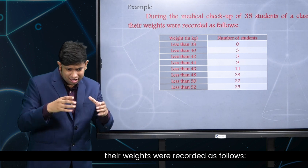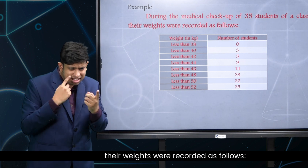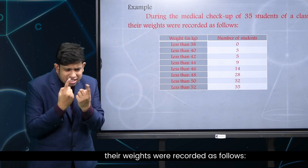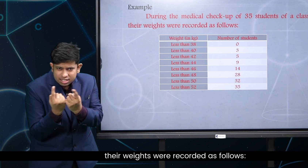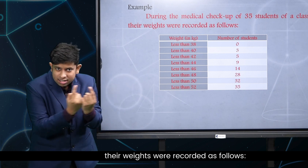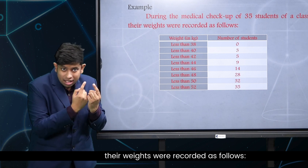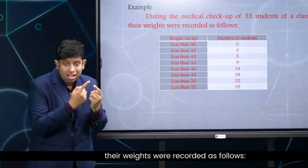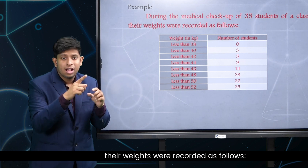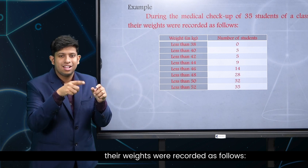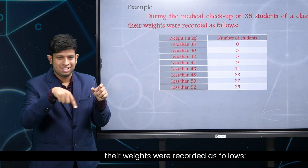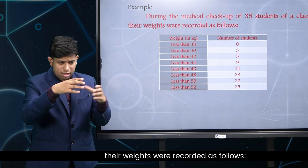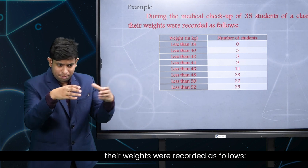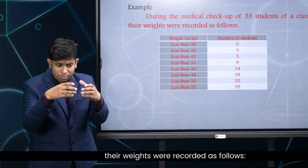as follows.